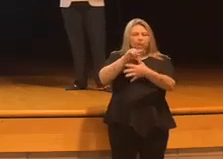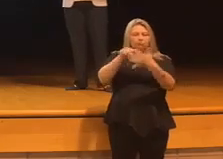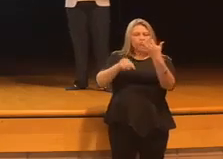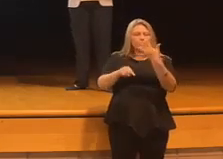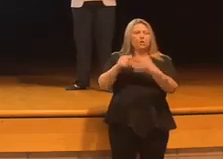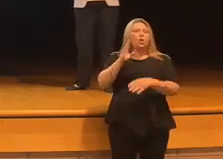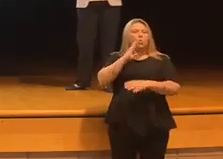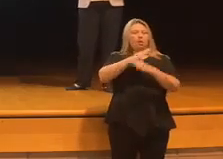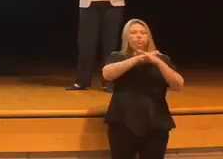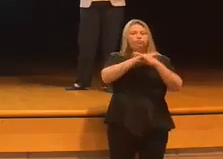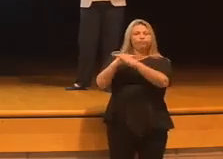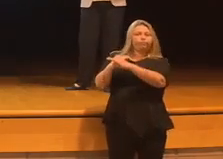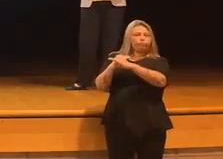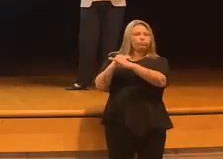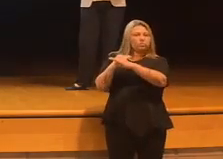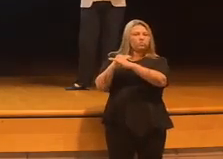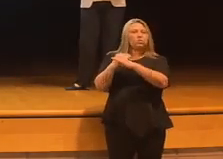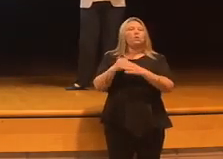and blocks are